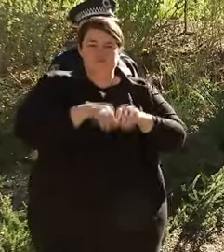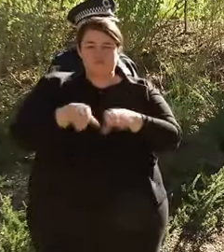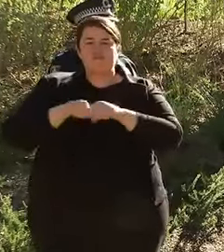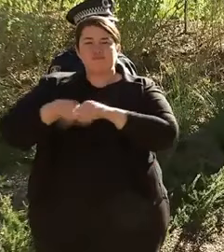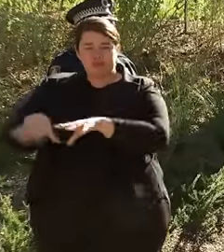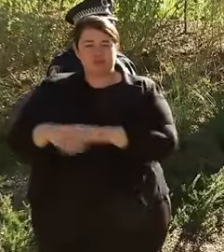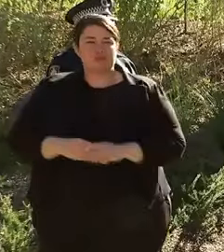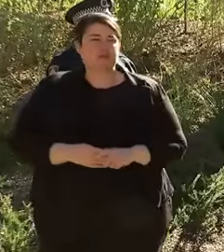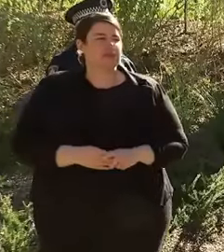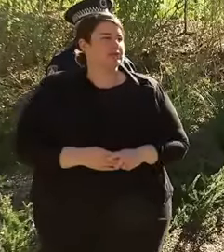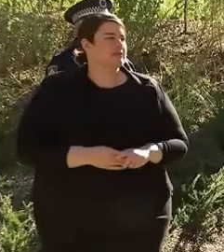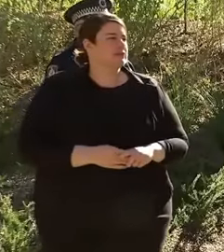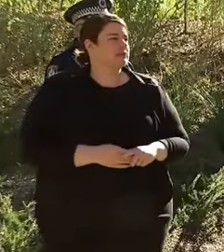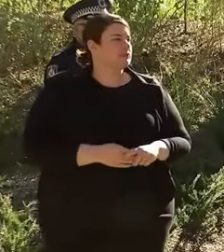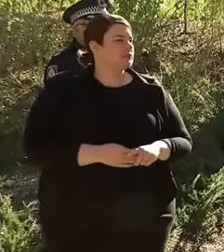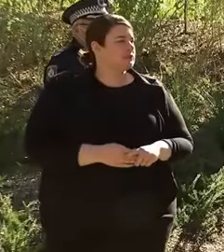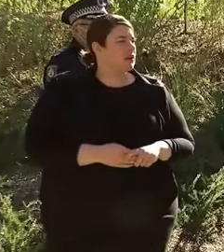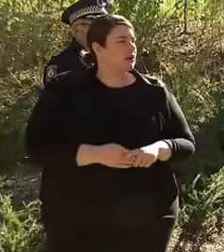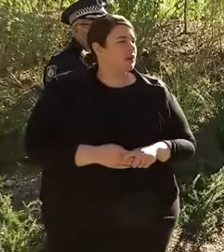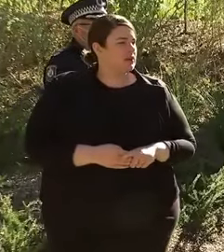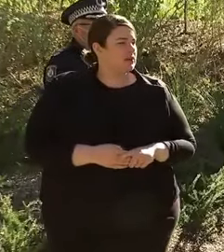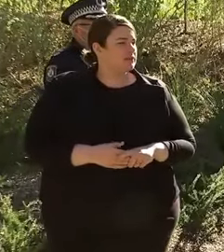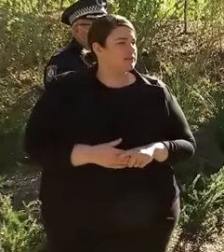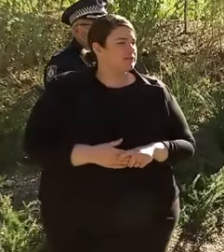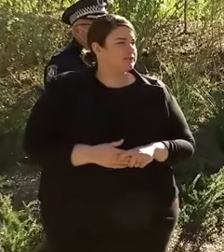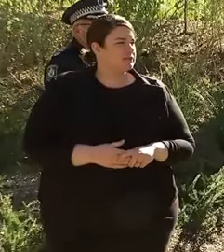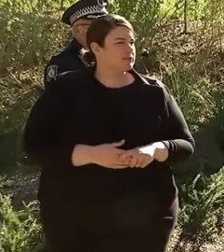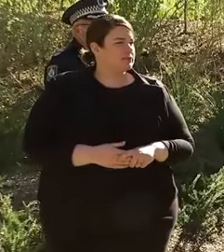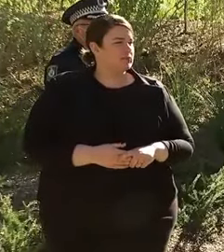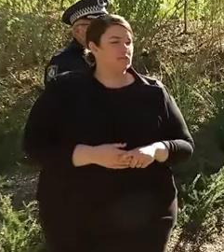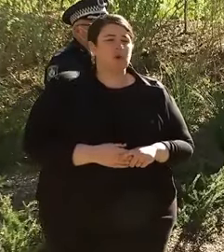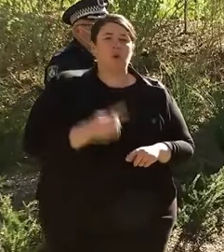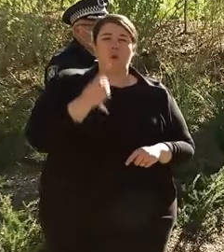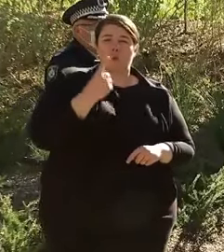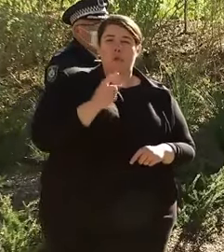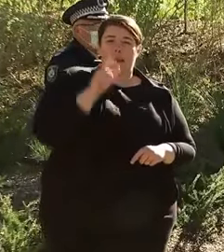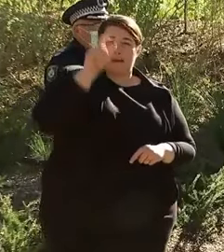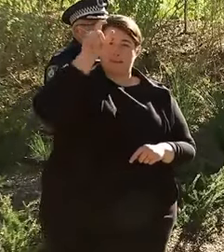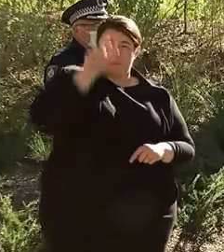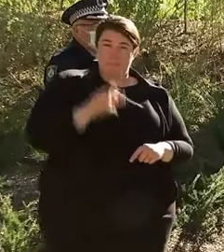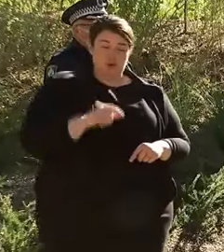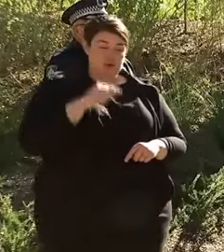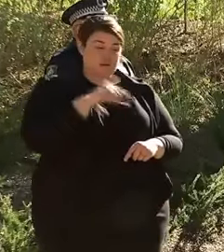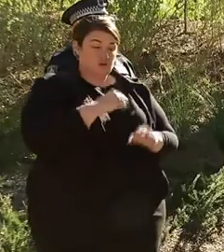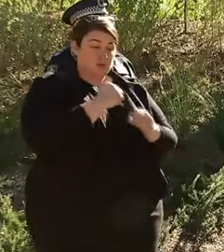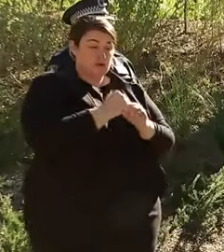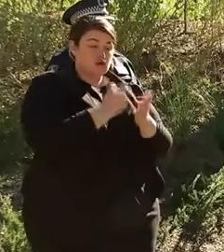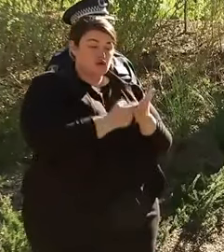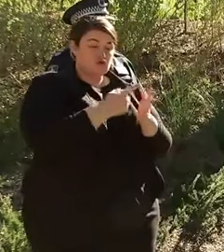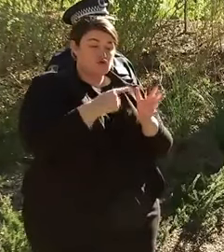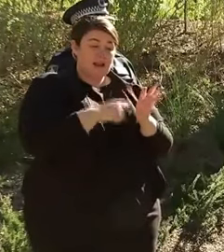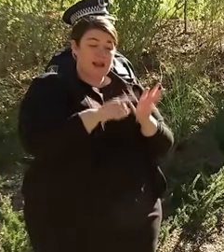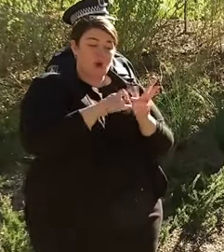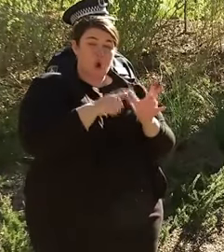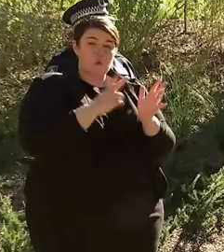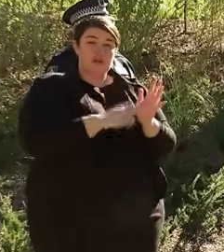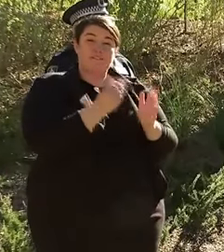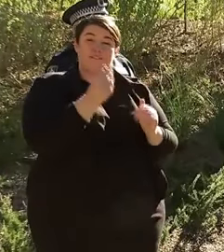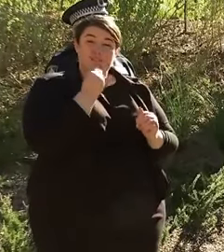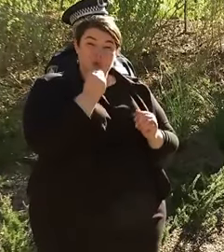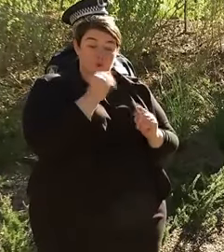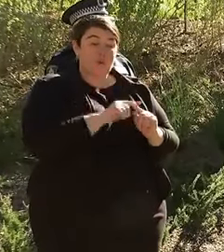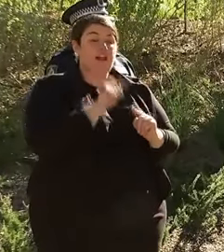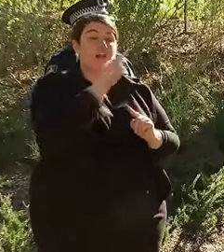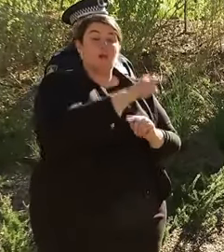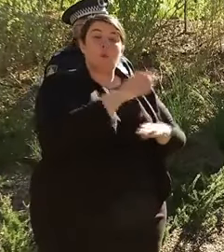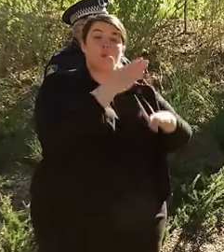to continue to occur. Regarding the Virgin flight, just to be clear, is it the one person that went to Great Ocean Foods, the crew member, and it was the one person then